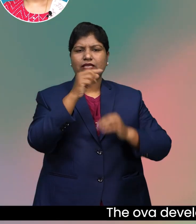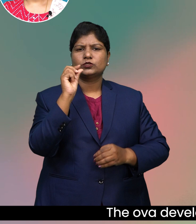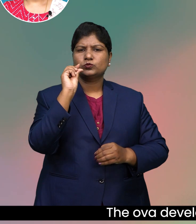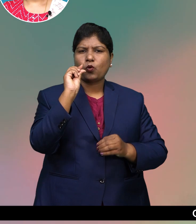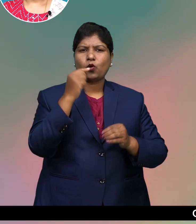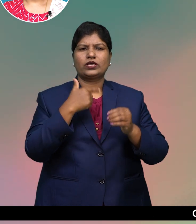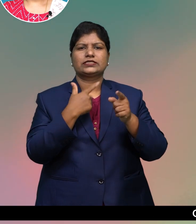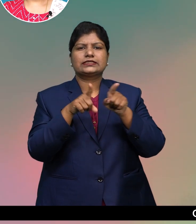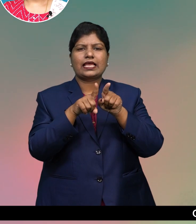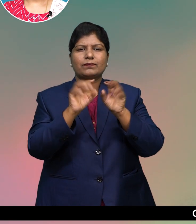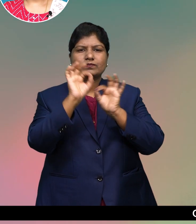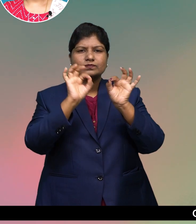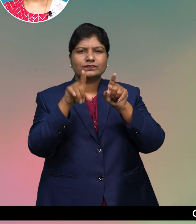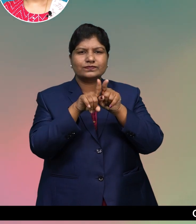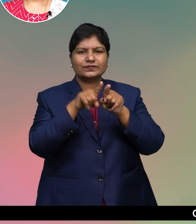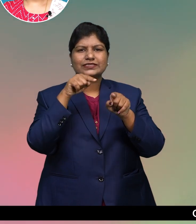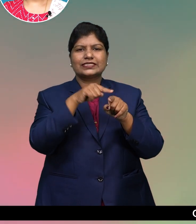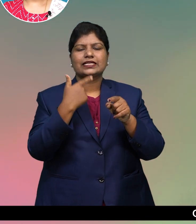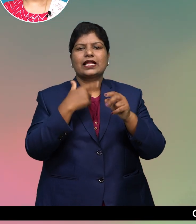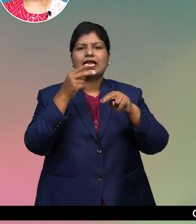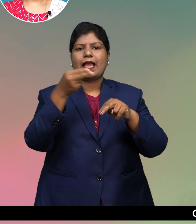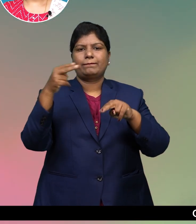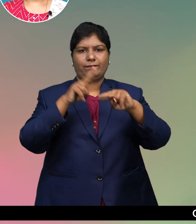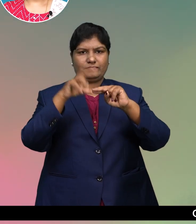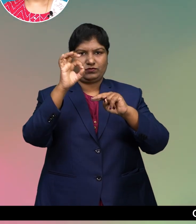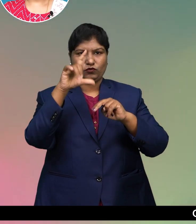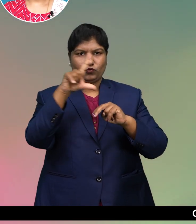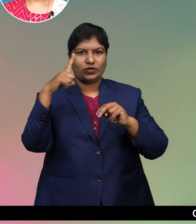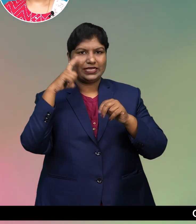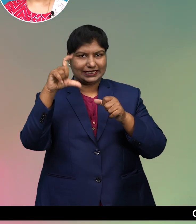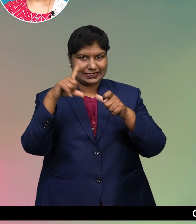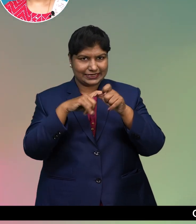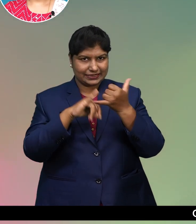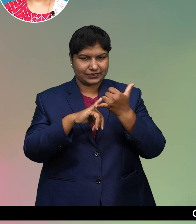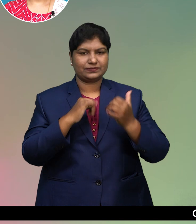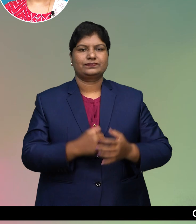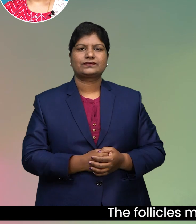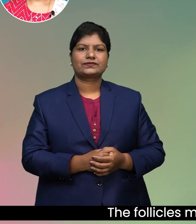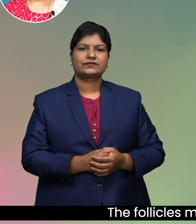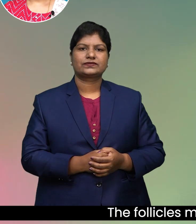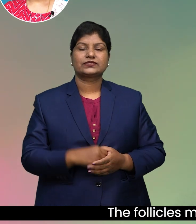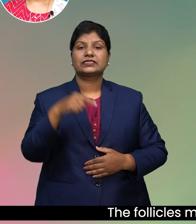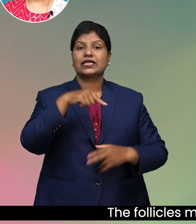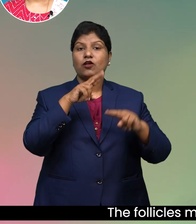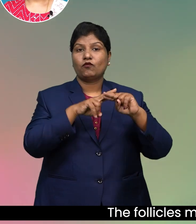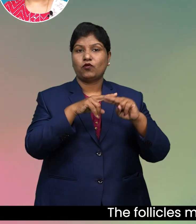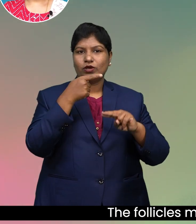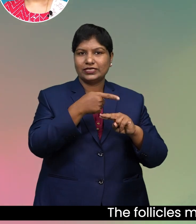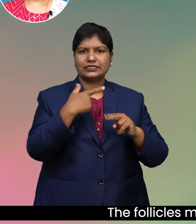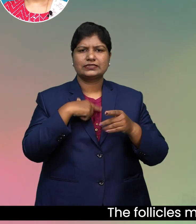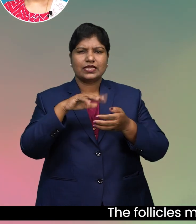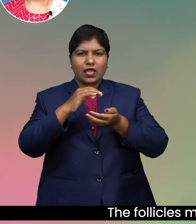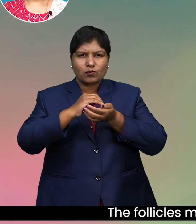structures called follicles. The follicles